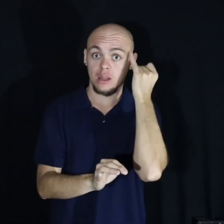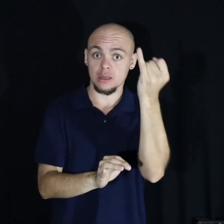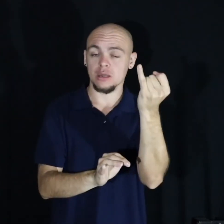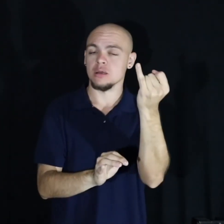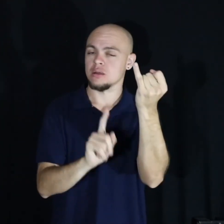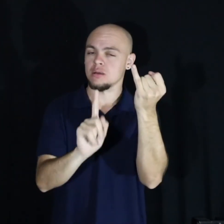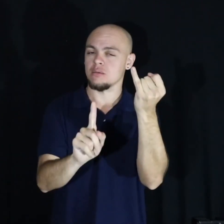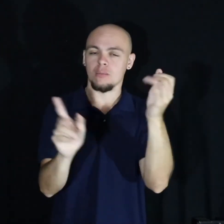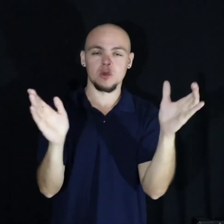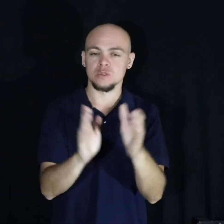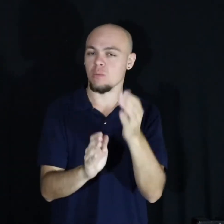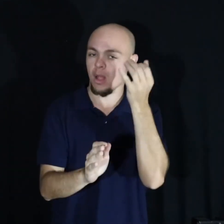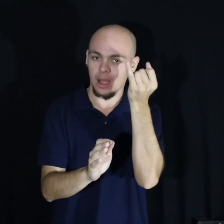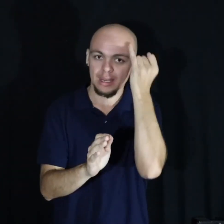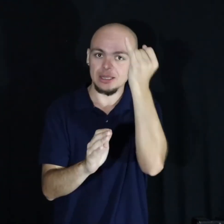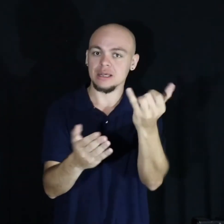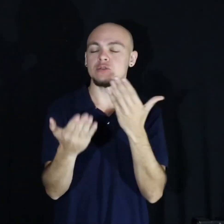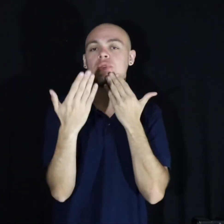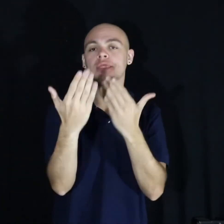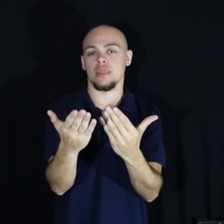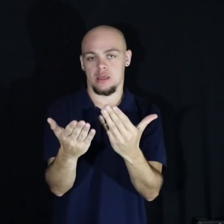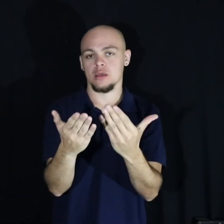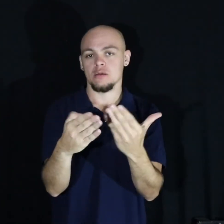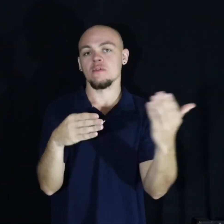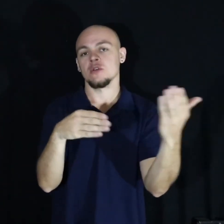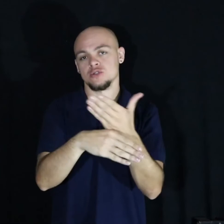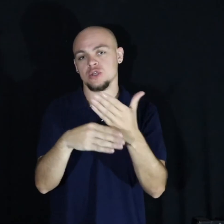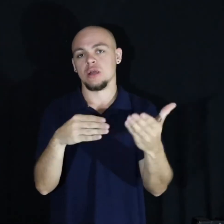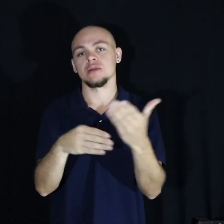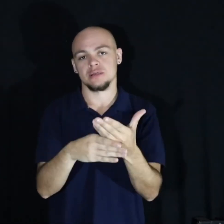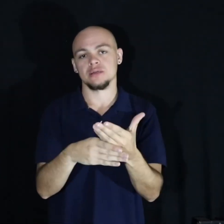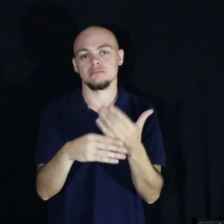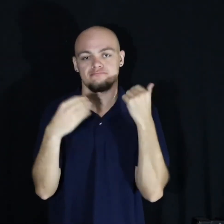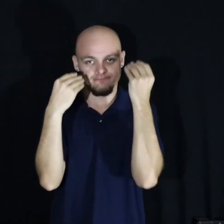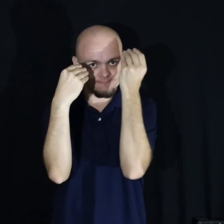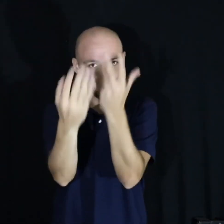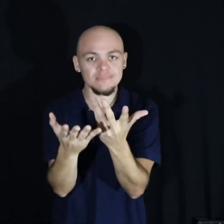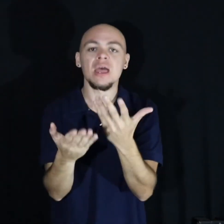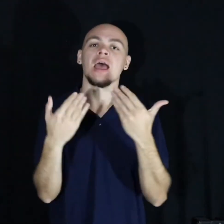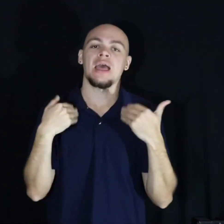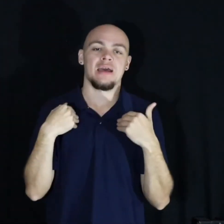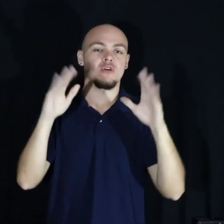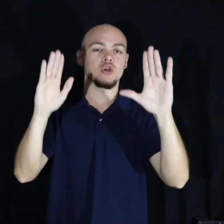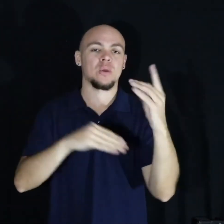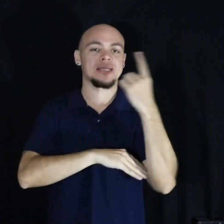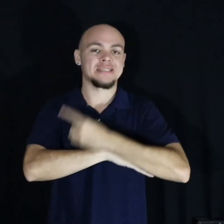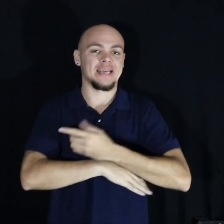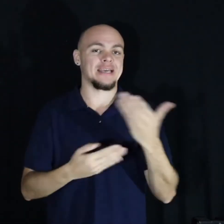it's a small one. And I want to thank you all so much for letting me share it with you today. Have a great day at TED. I'll see you later.